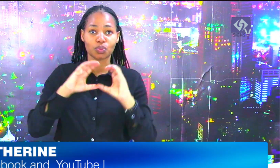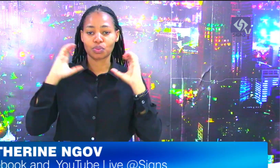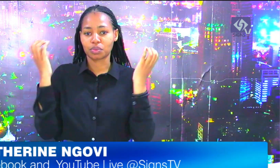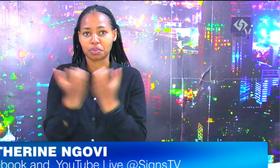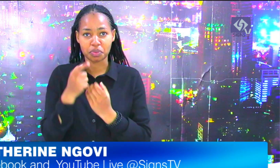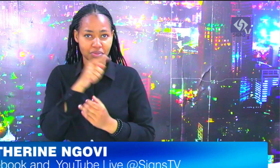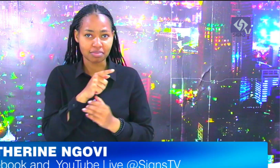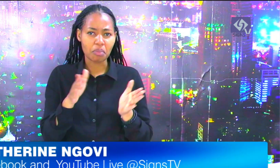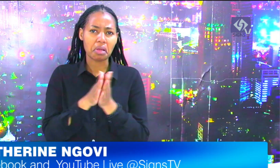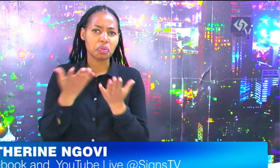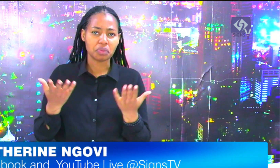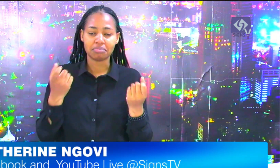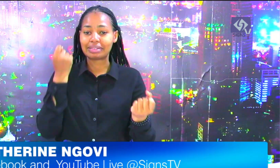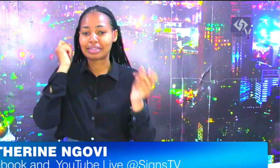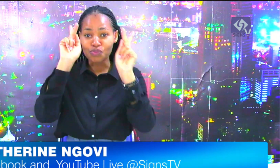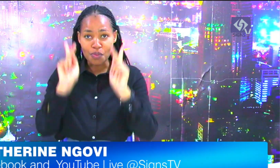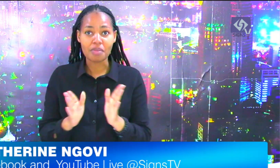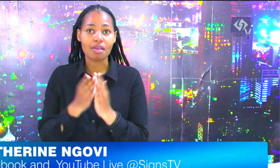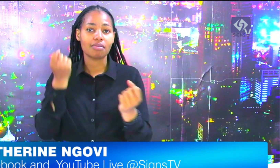armed rustlers in the North Rift.